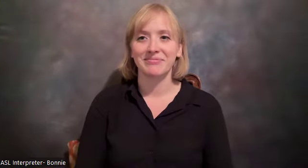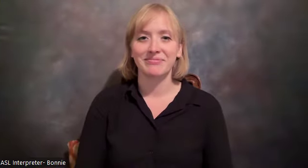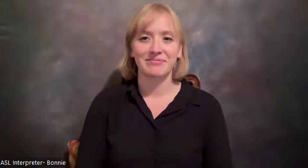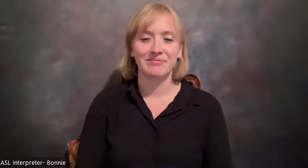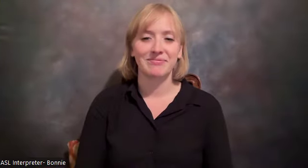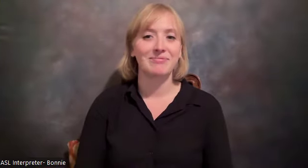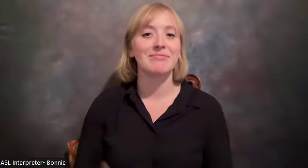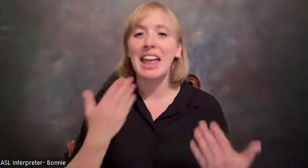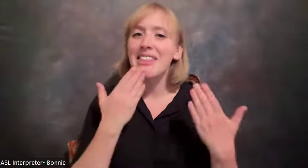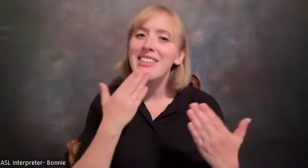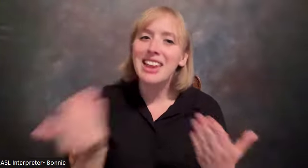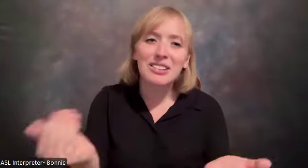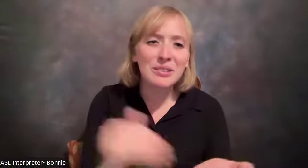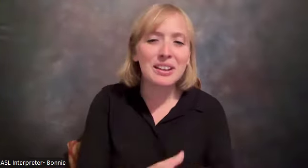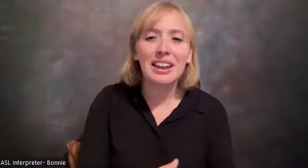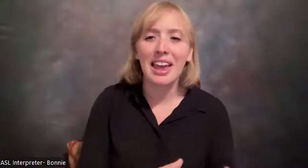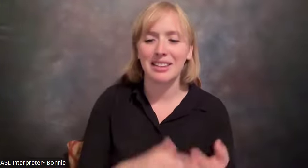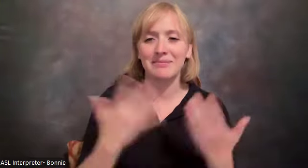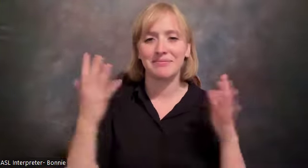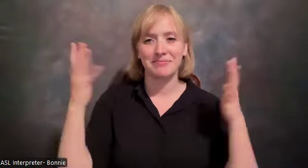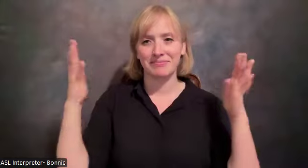Let's thank him again.